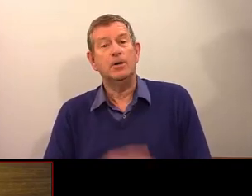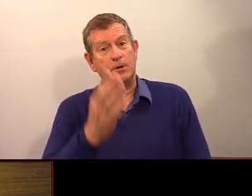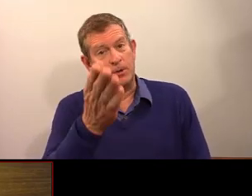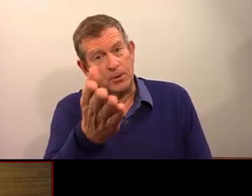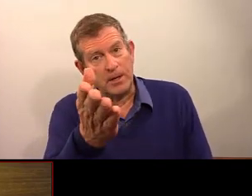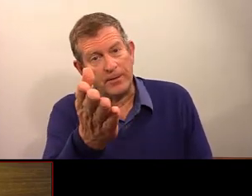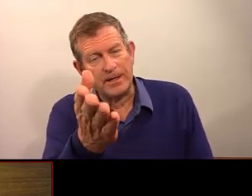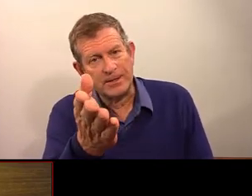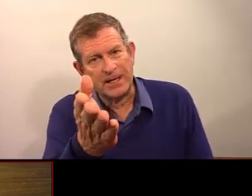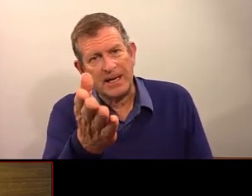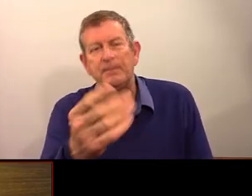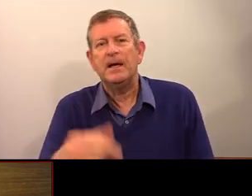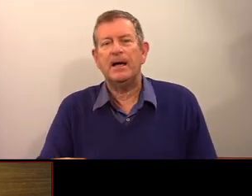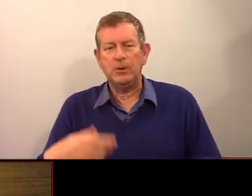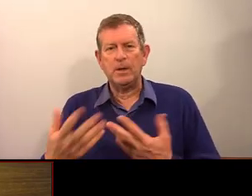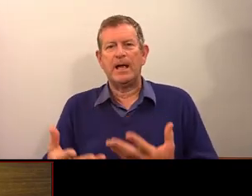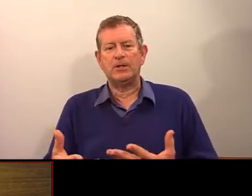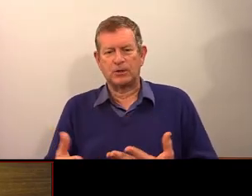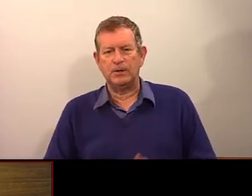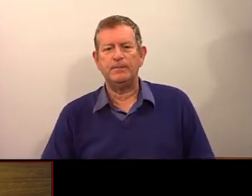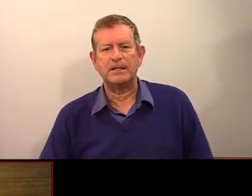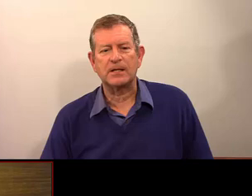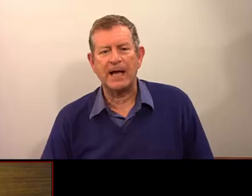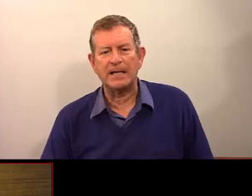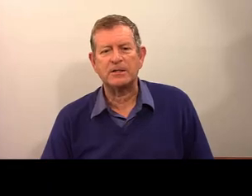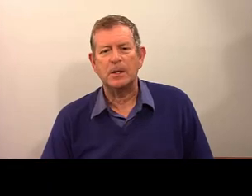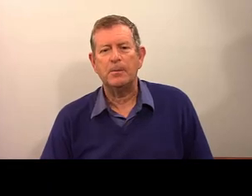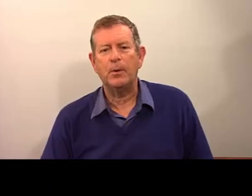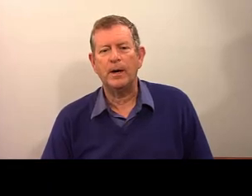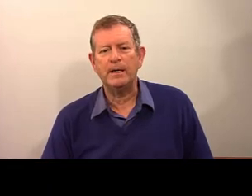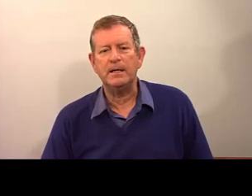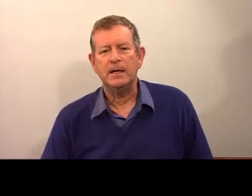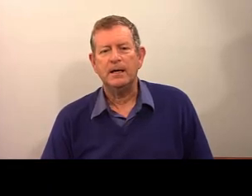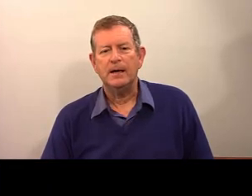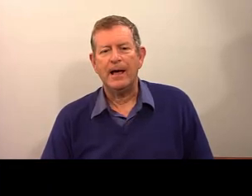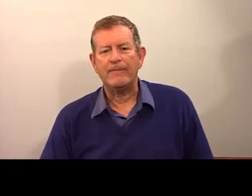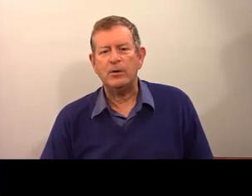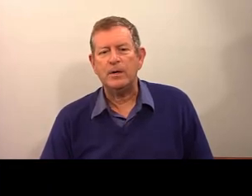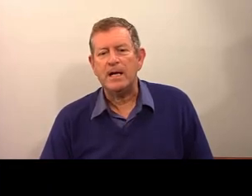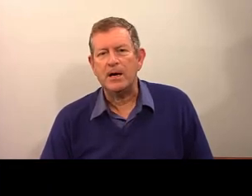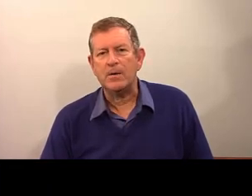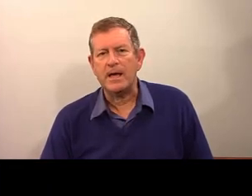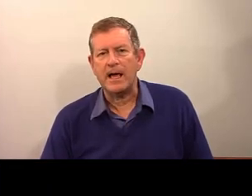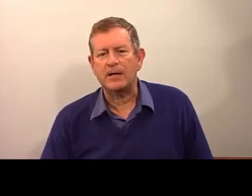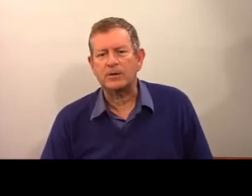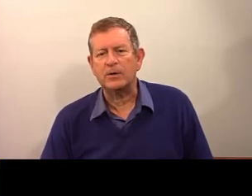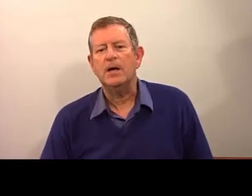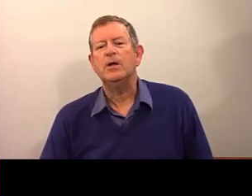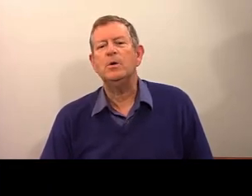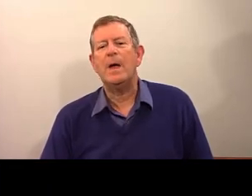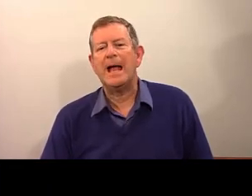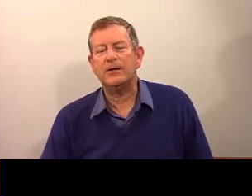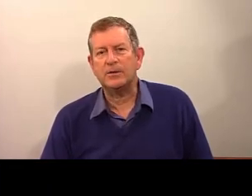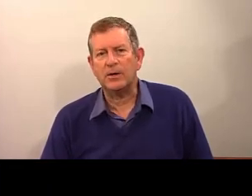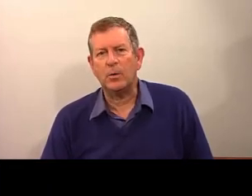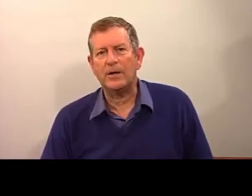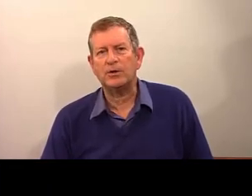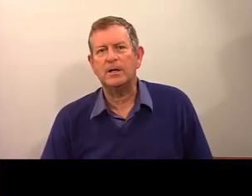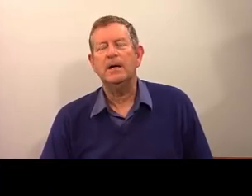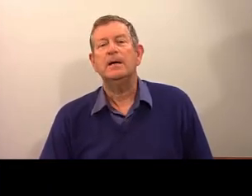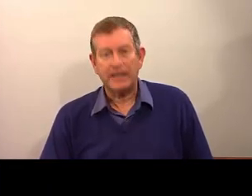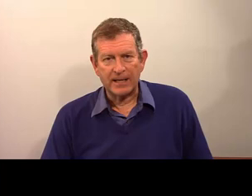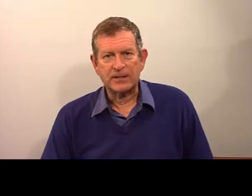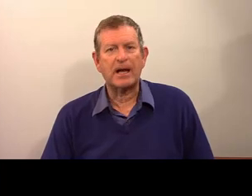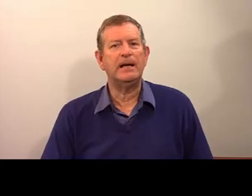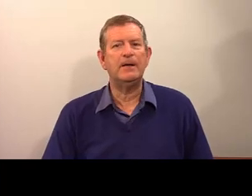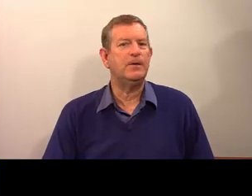country. Do you live in the city? And you'll answer. That's the last point. After you hear the answer, you answer the